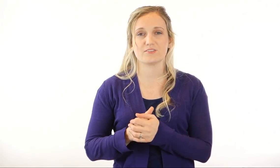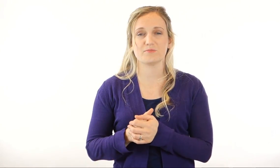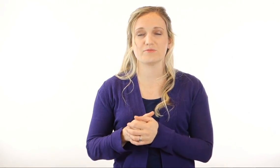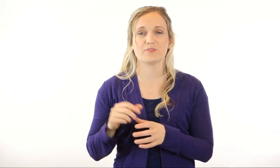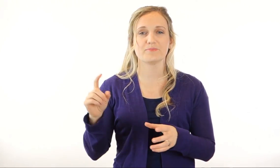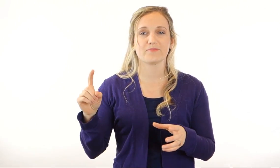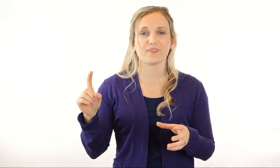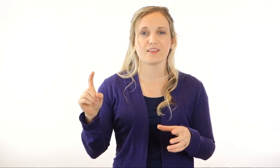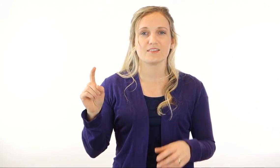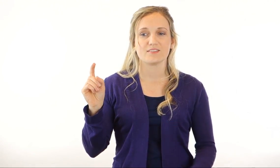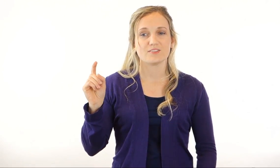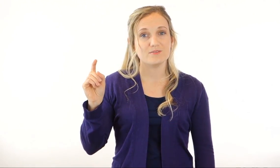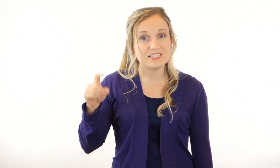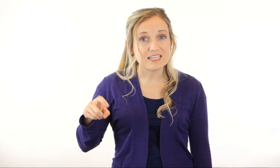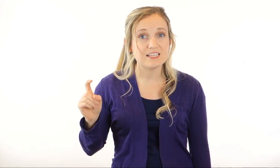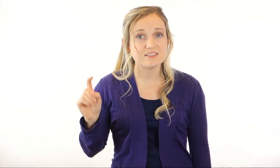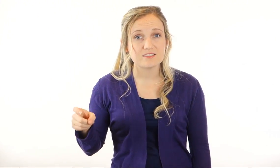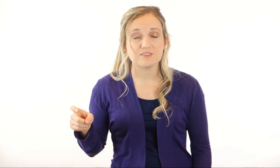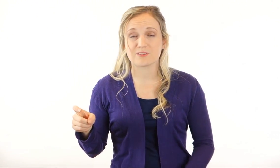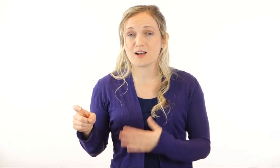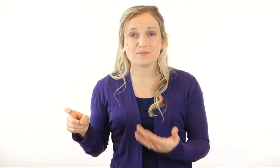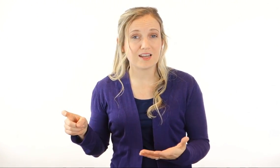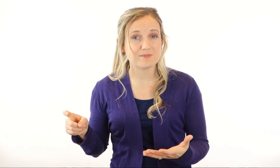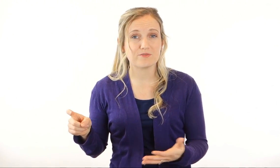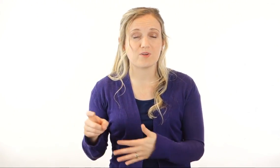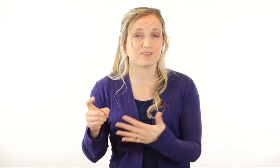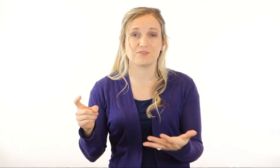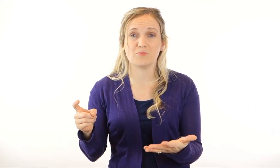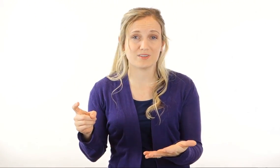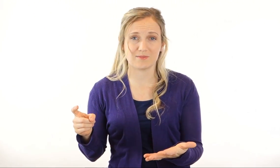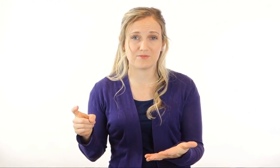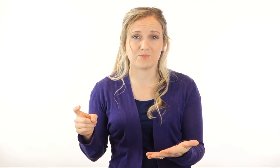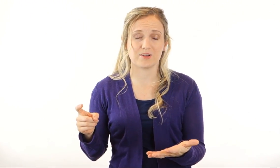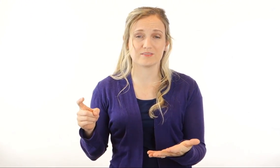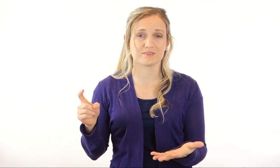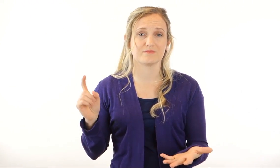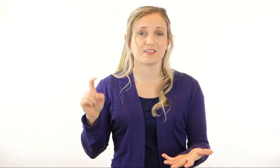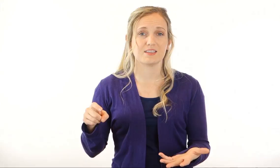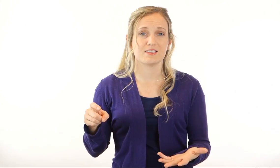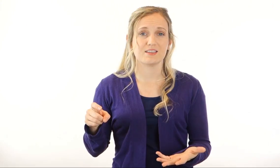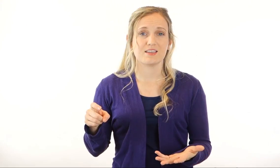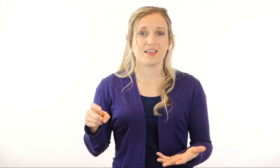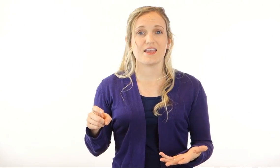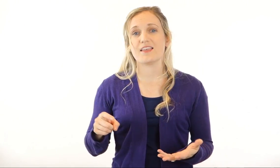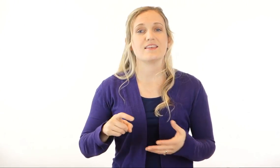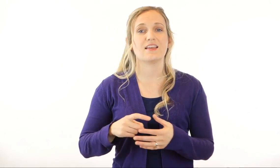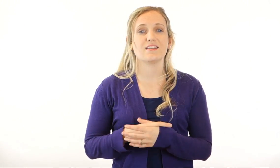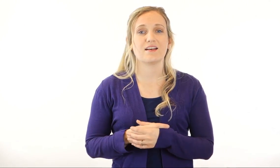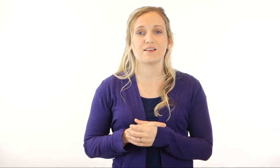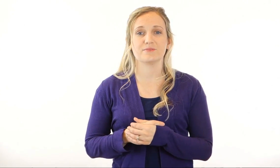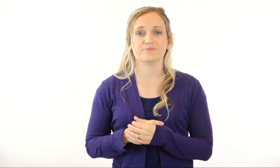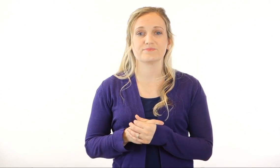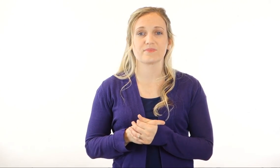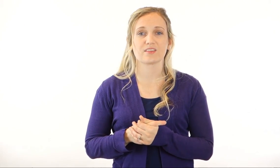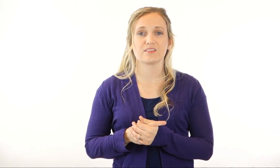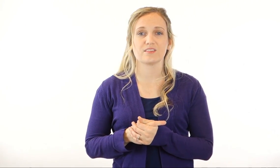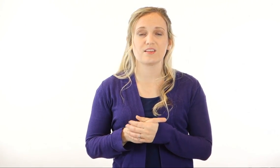you before. So needs, you can do a couple times if you want, you can do one time if you want. And then